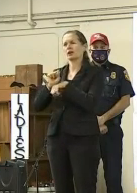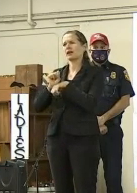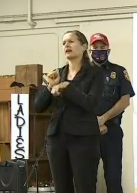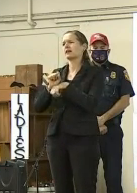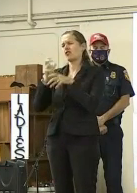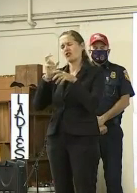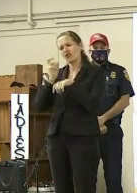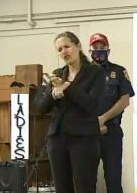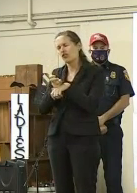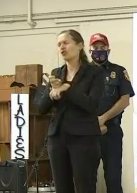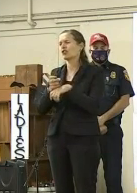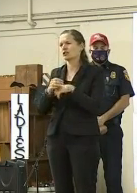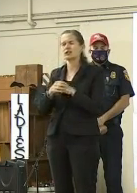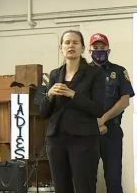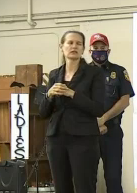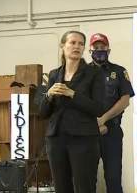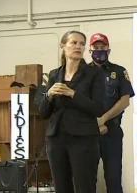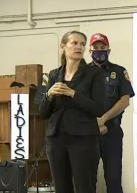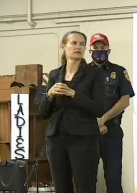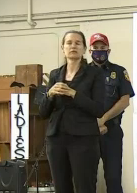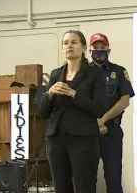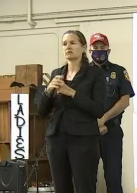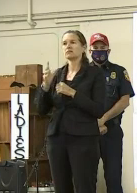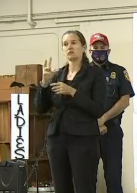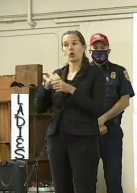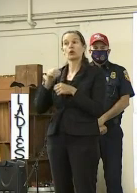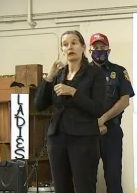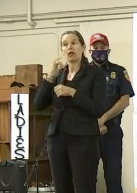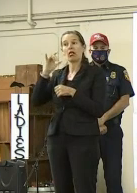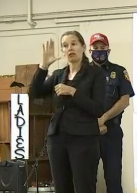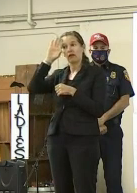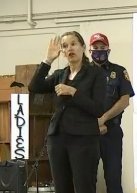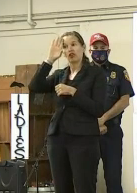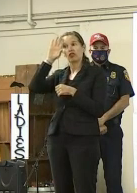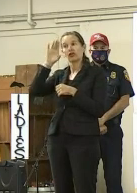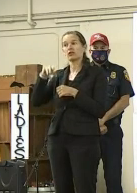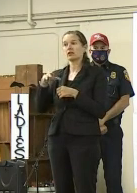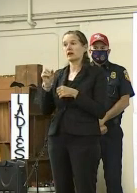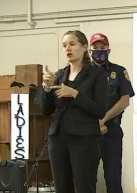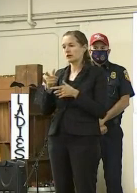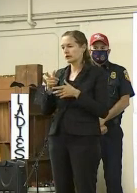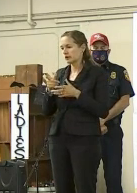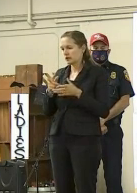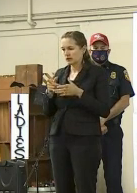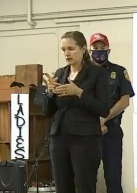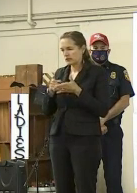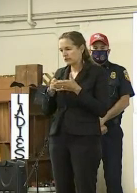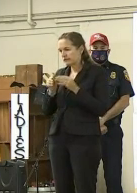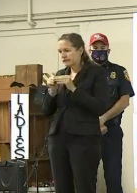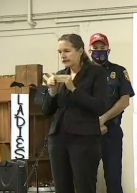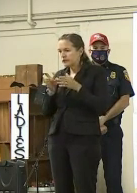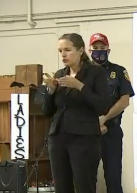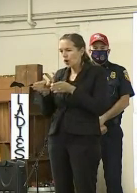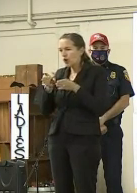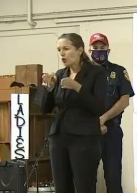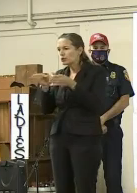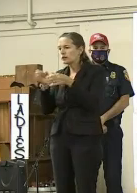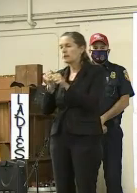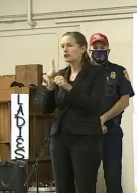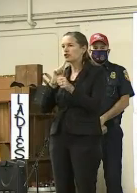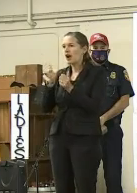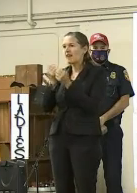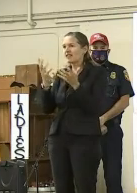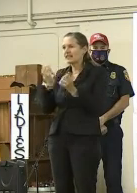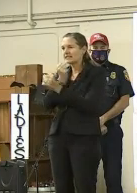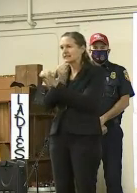scenes, and that includes CAL FIRE, working to clear roads and make the area safe, those utility companies and public works folks in